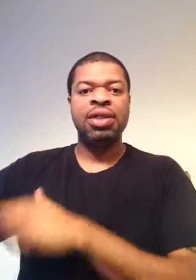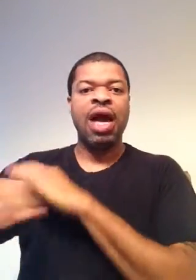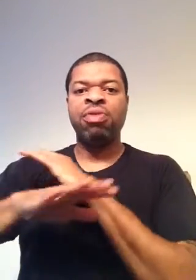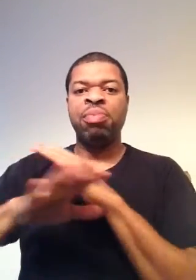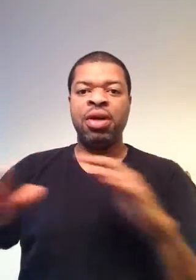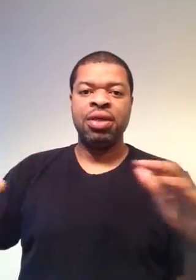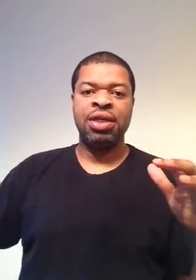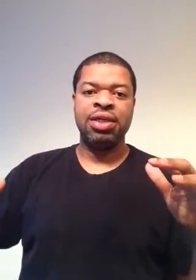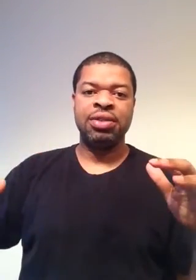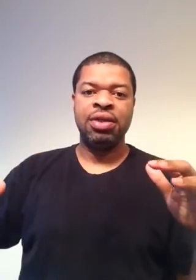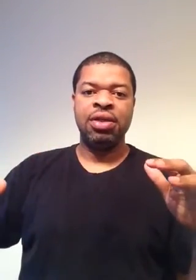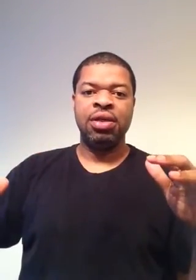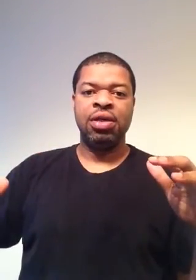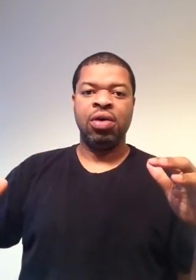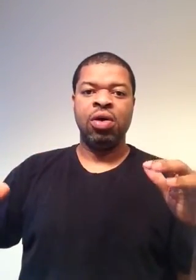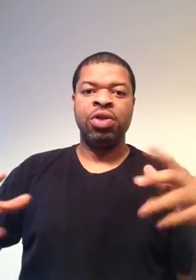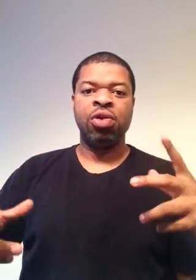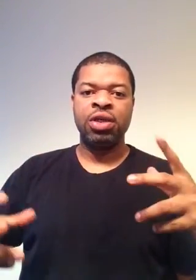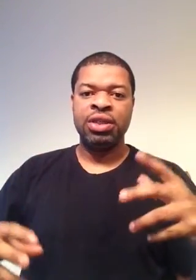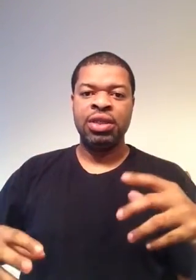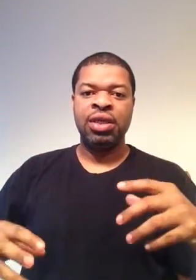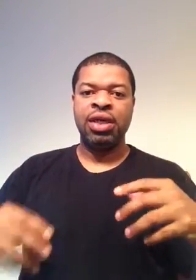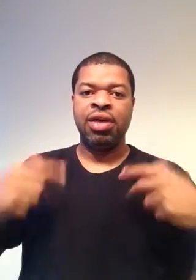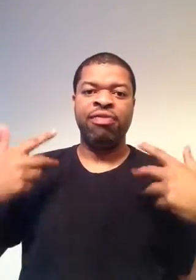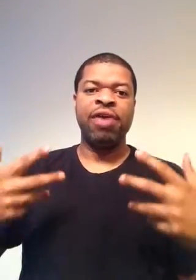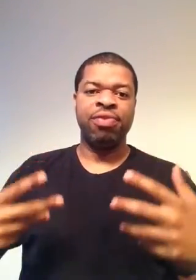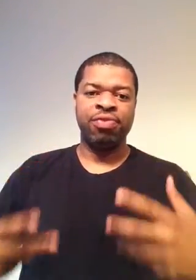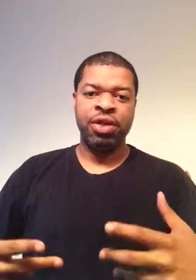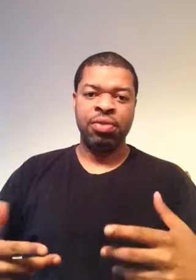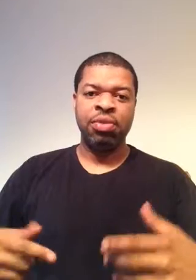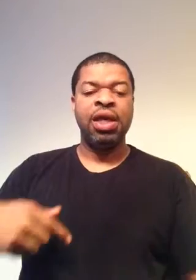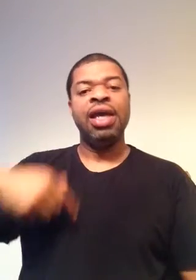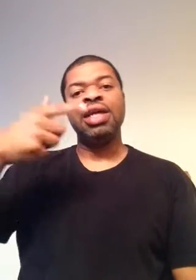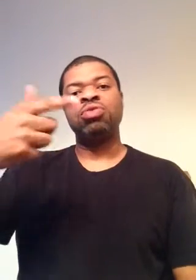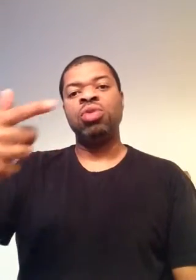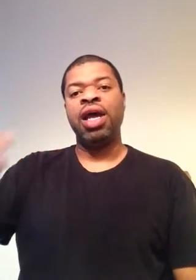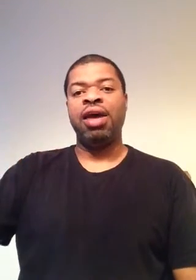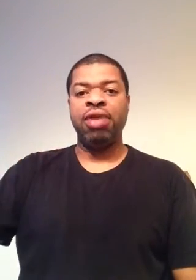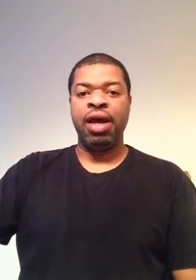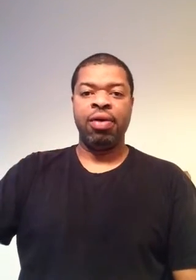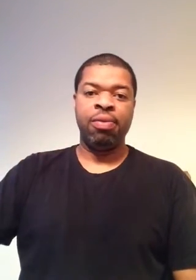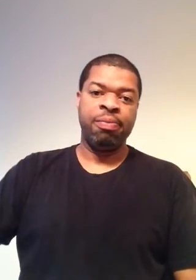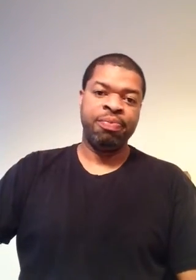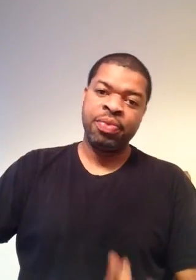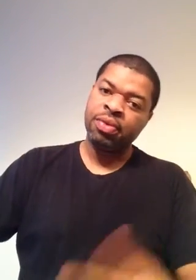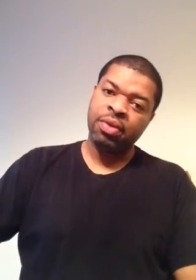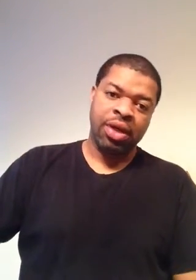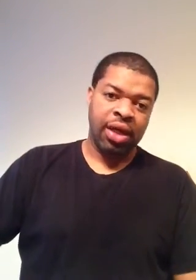not rebel against, authority and fight for freedom. And that's what we have now.